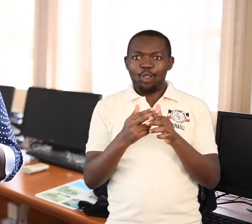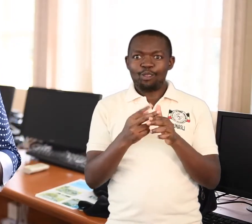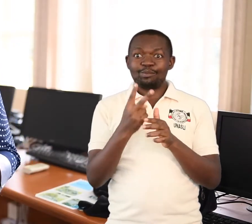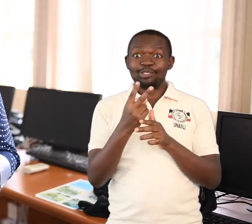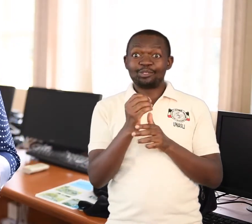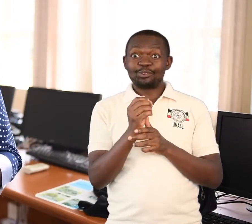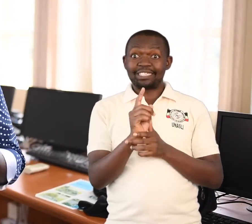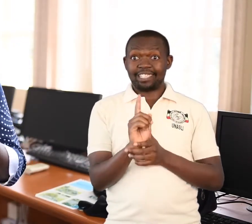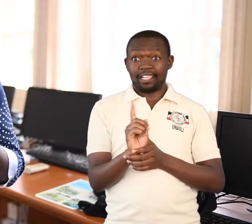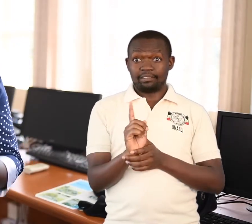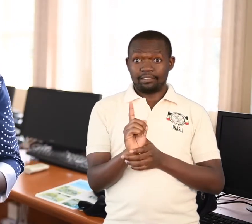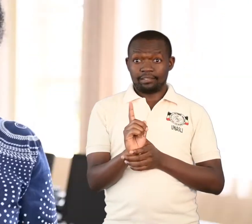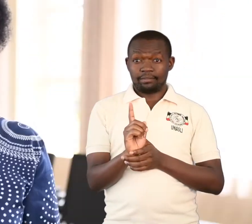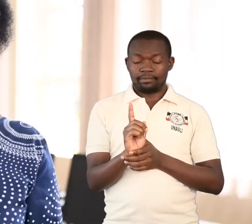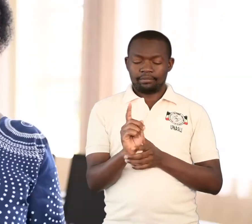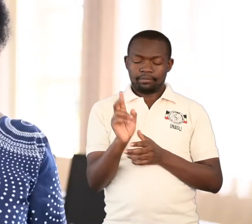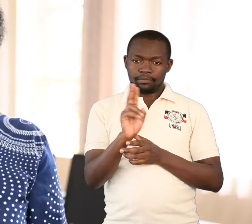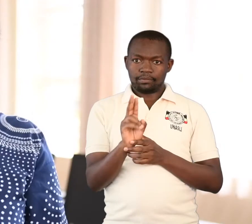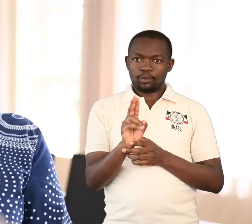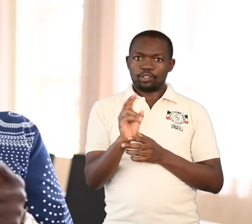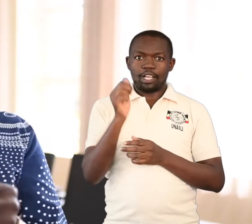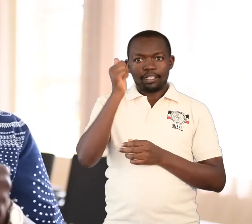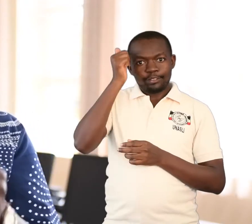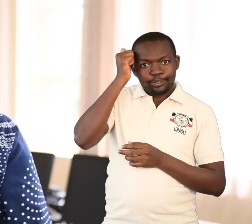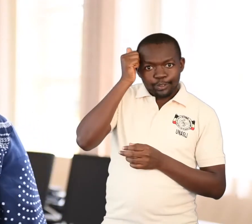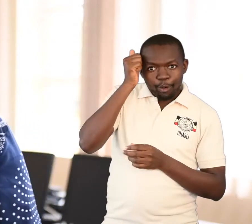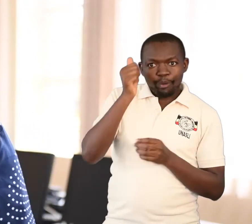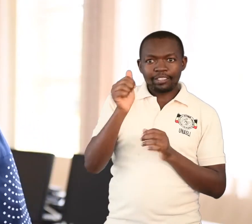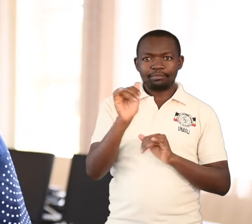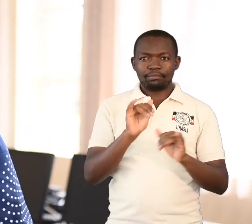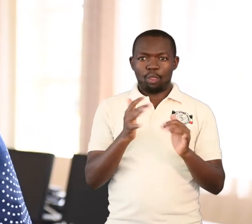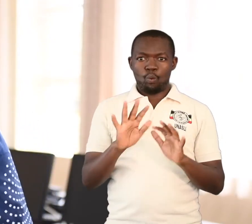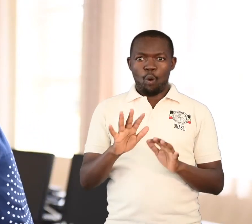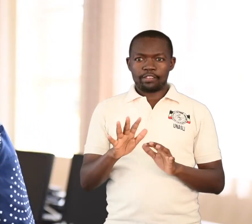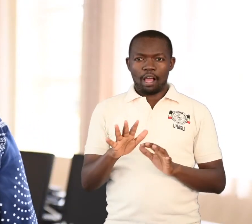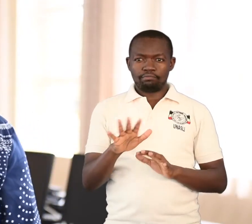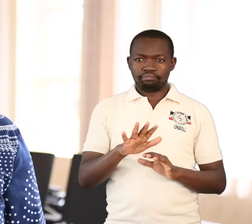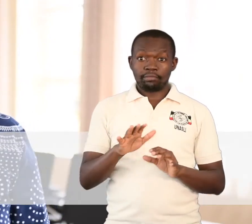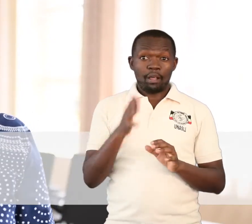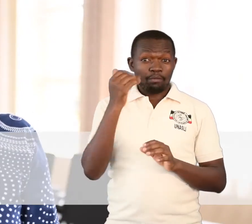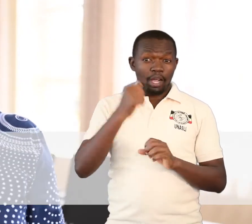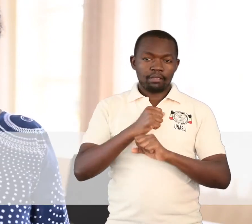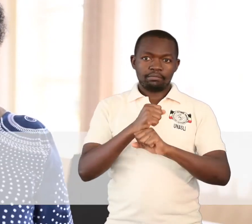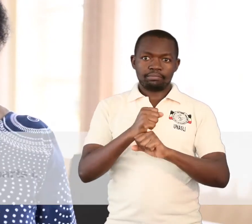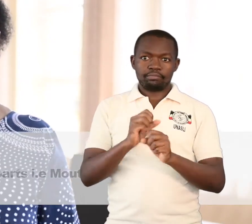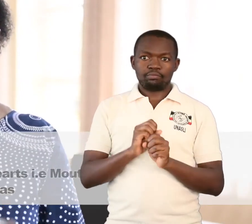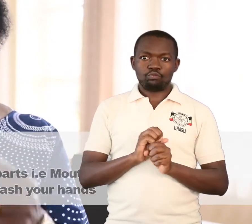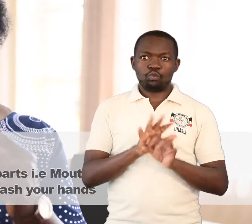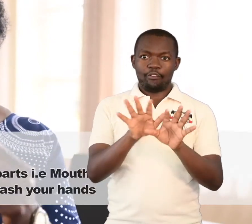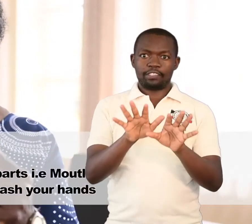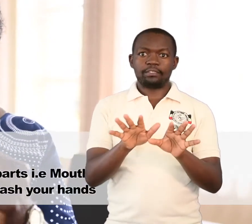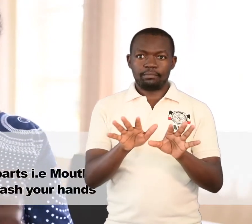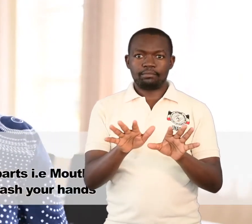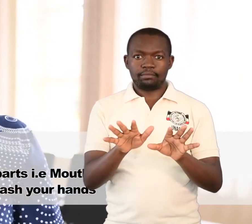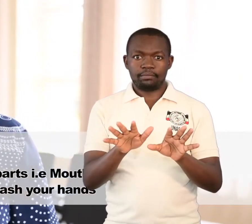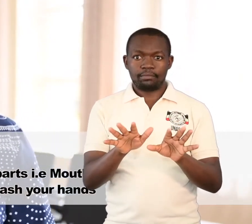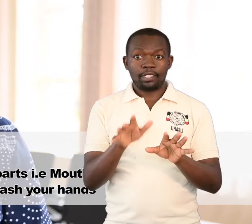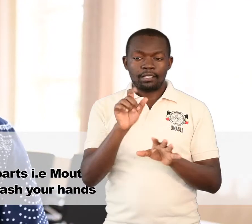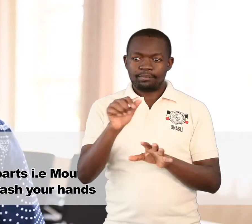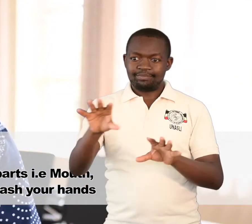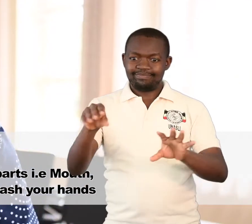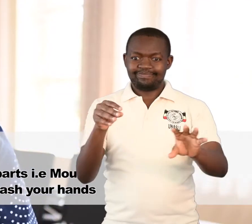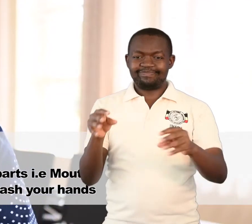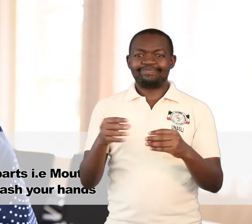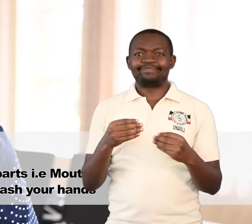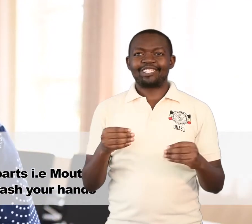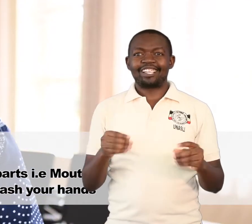using clean water and soap so that we avoid the COVID-19. Go and collect your